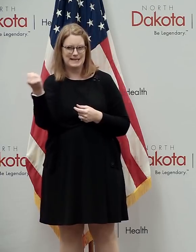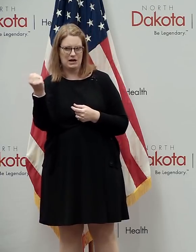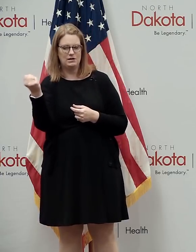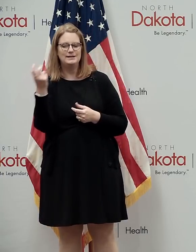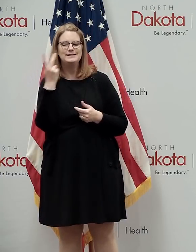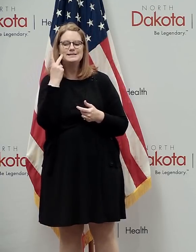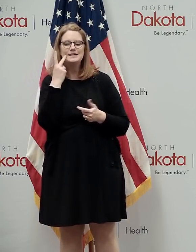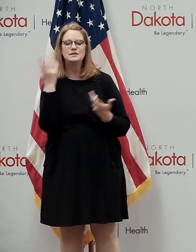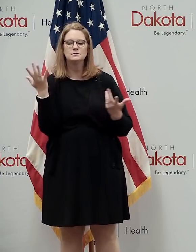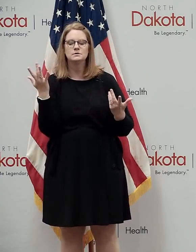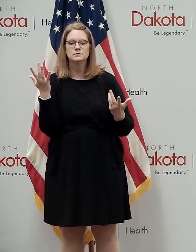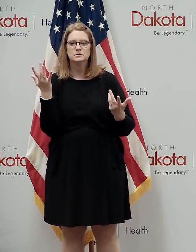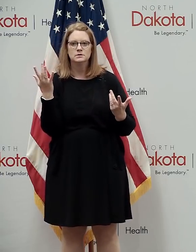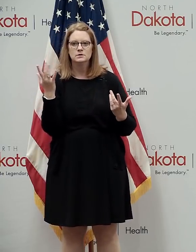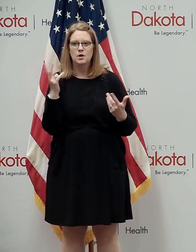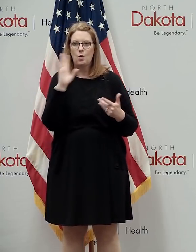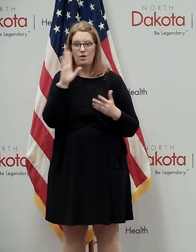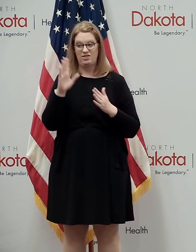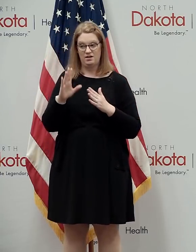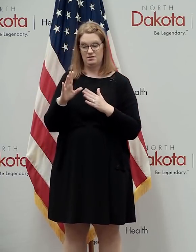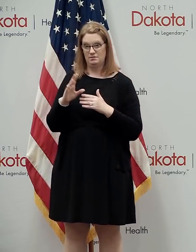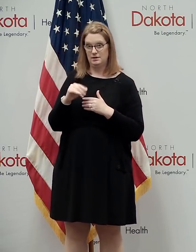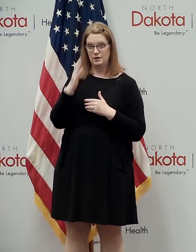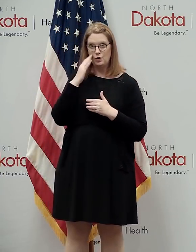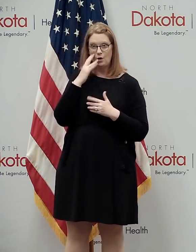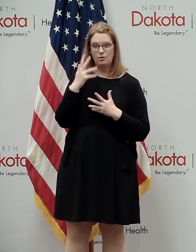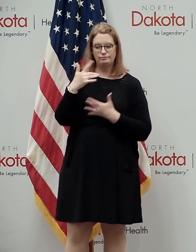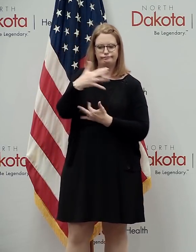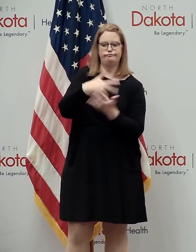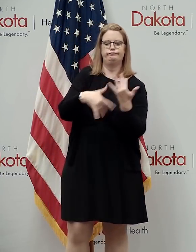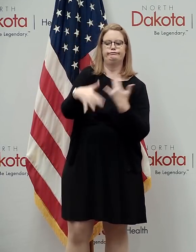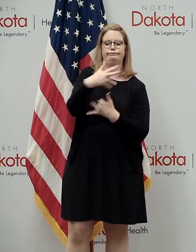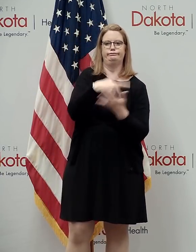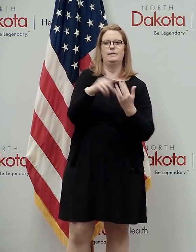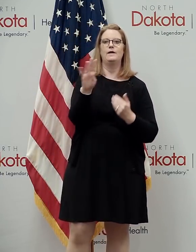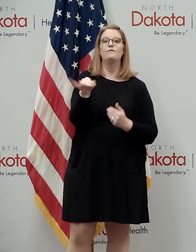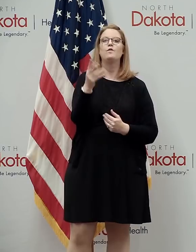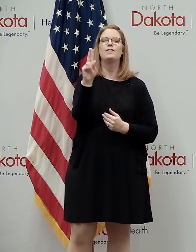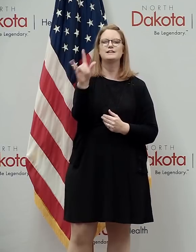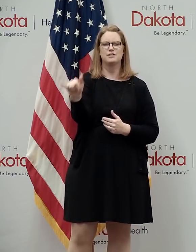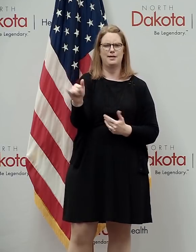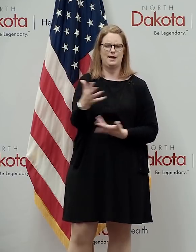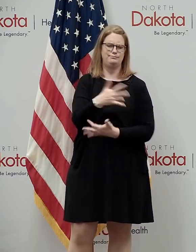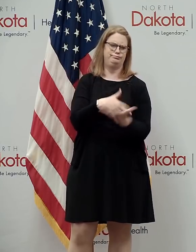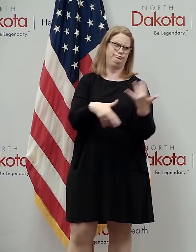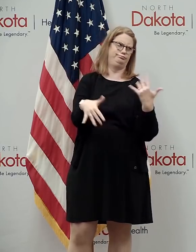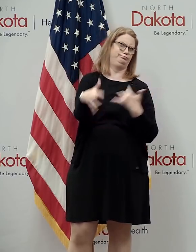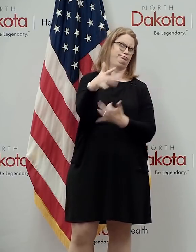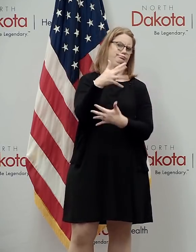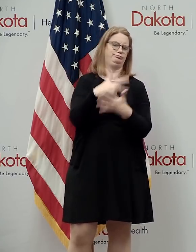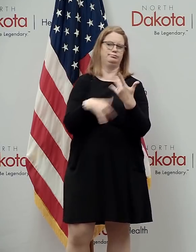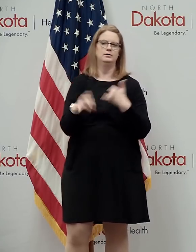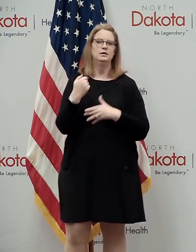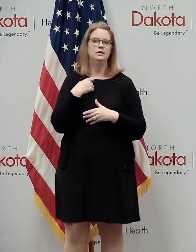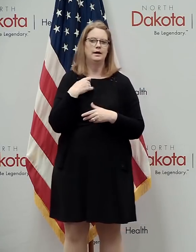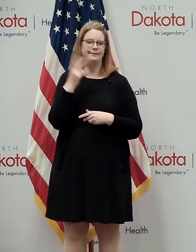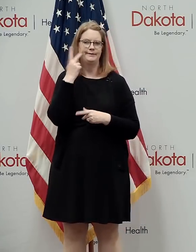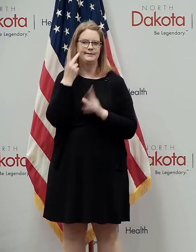say, what is there going to be a bump from all of the interaction that people had around the state over the 4th of July? So we'll take a look at